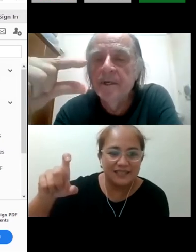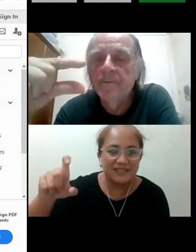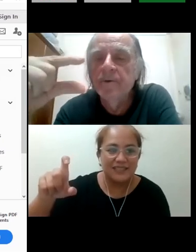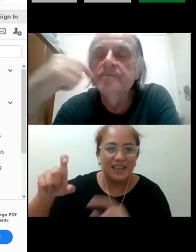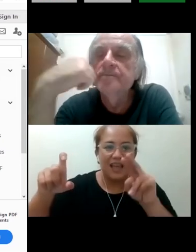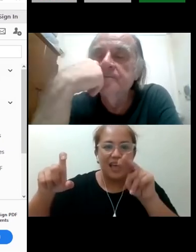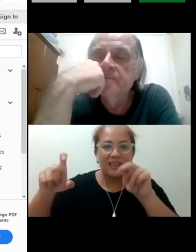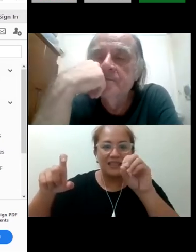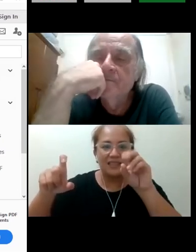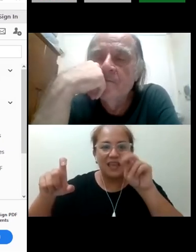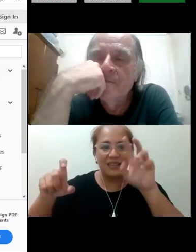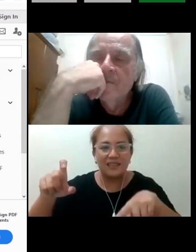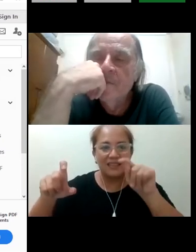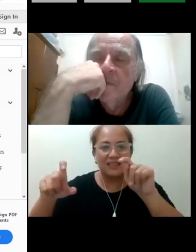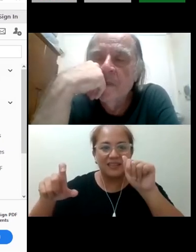non-tapered, tapered.